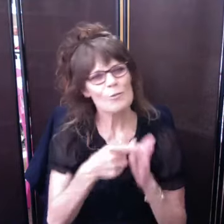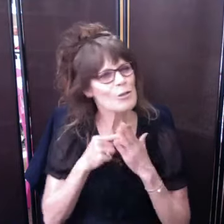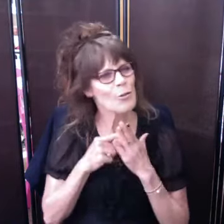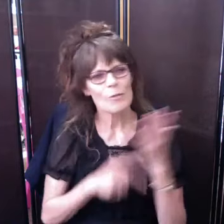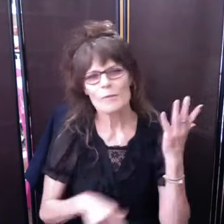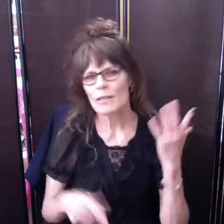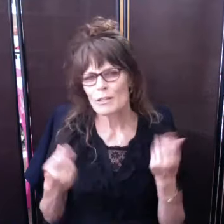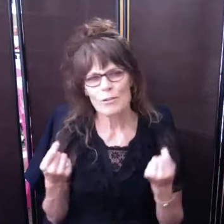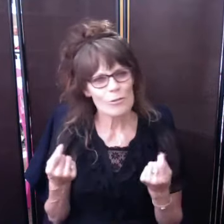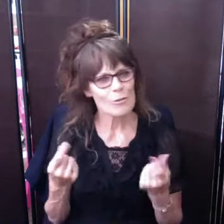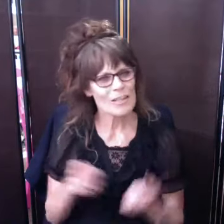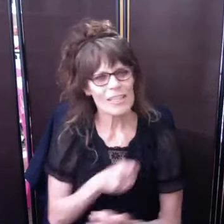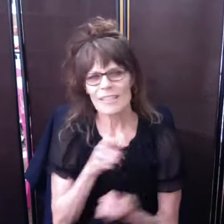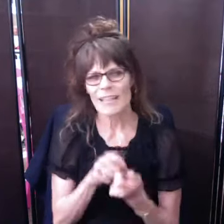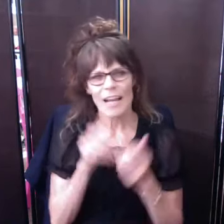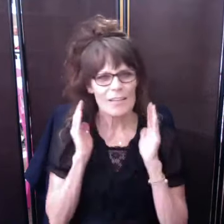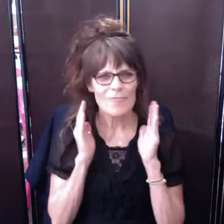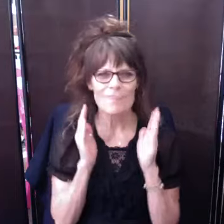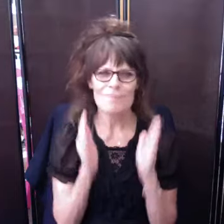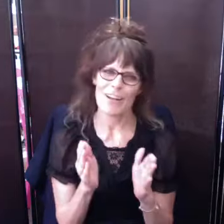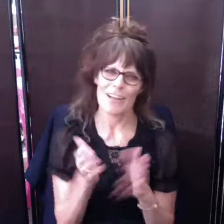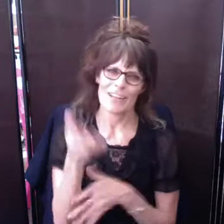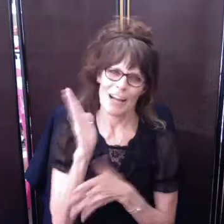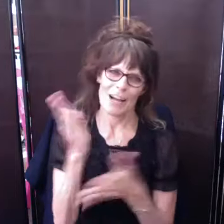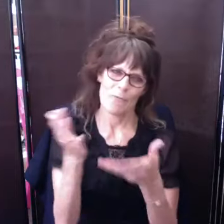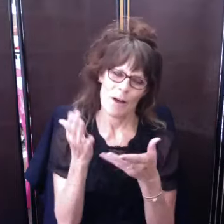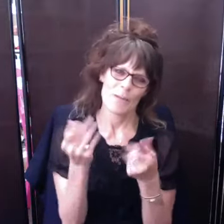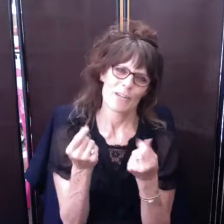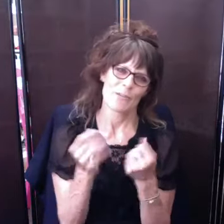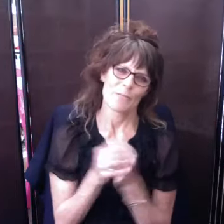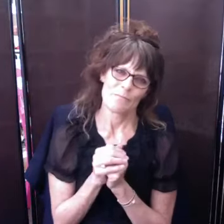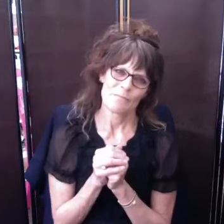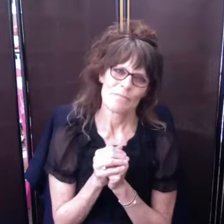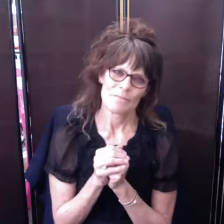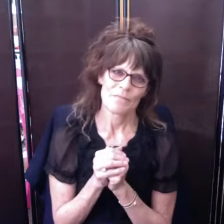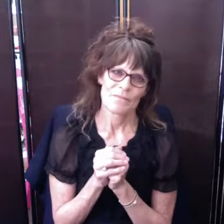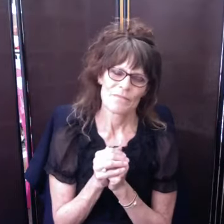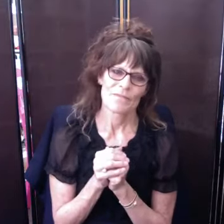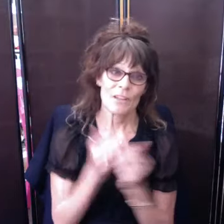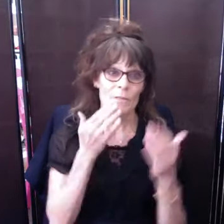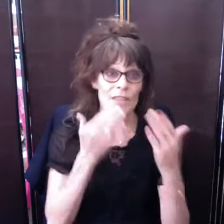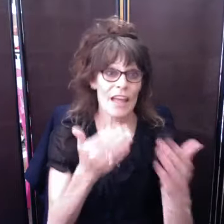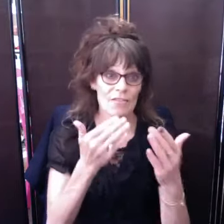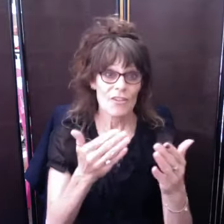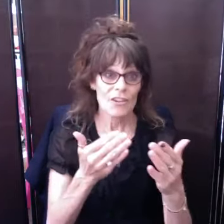was exactly the way that God wanted me to go. And so I am thankful and I'm grateful, and I hope I didn't